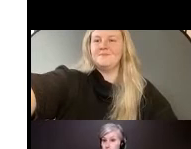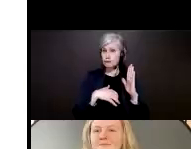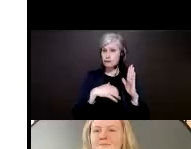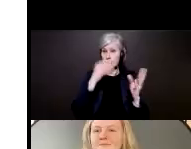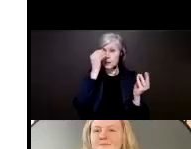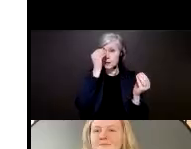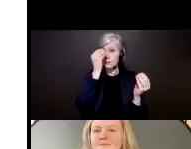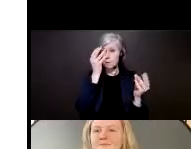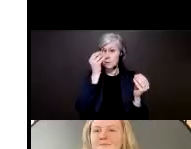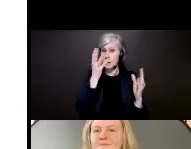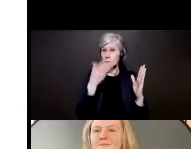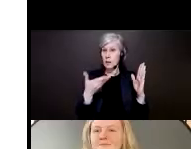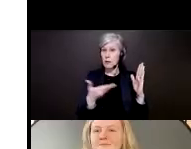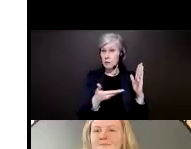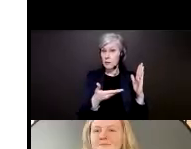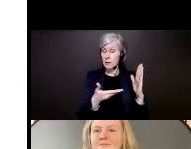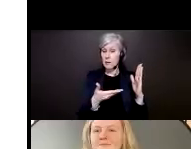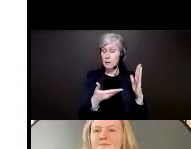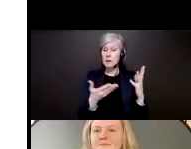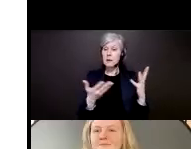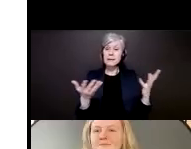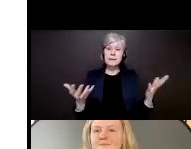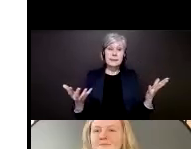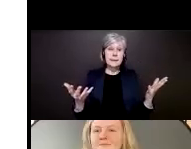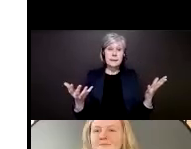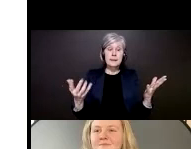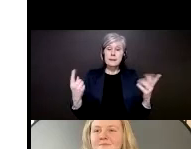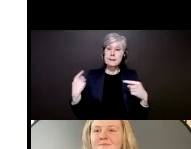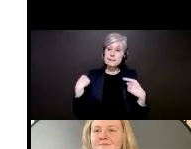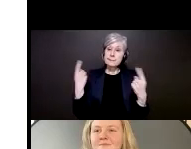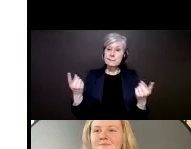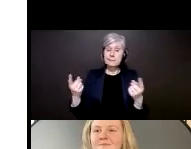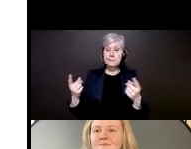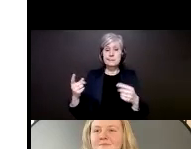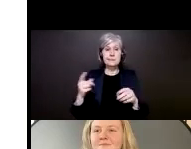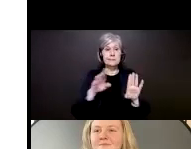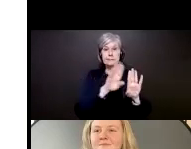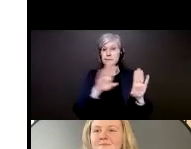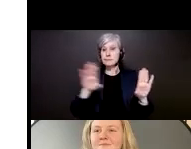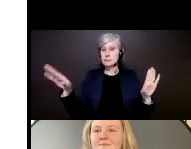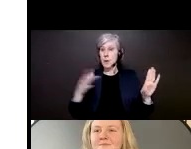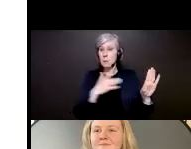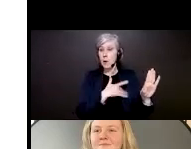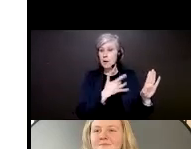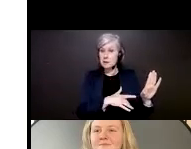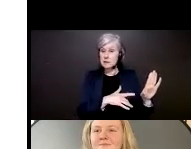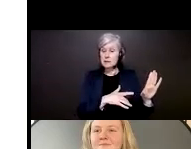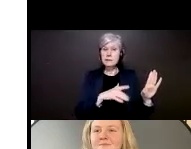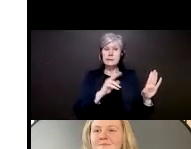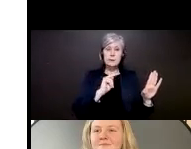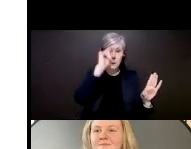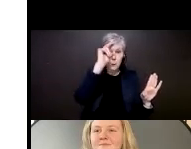we have seen that this investment, which has been piloted in every province and territory, makes a difference in people's